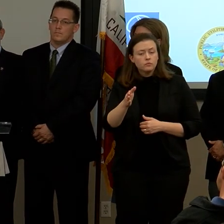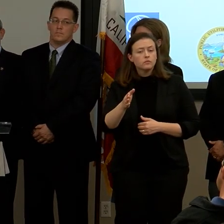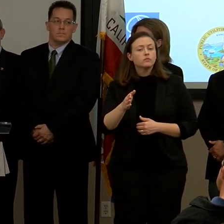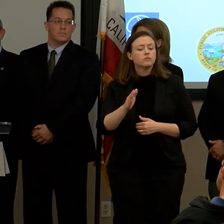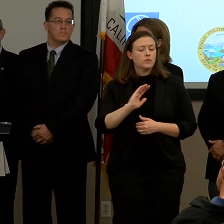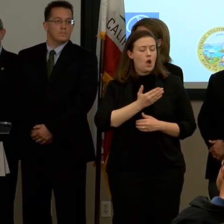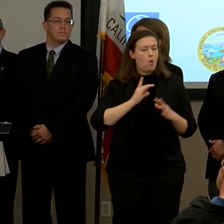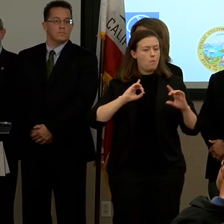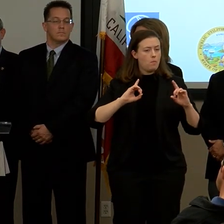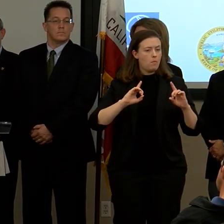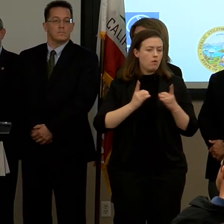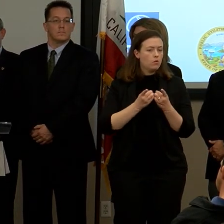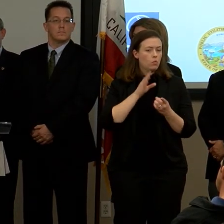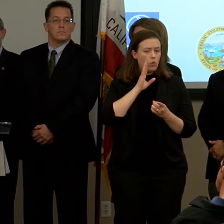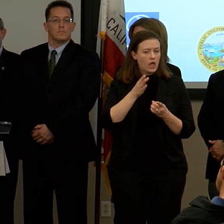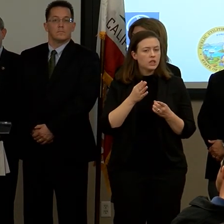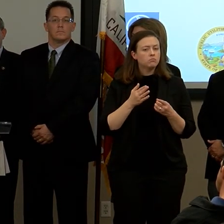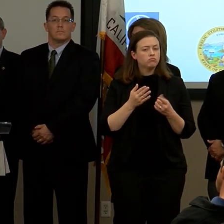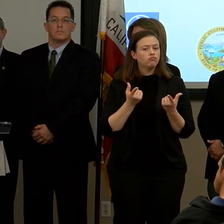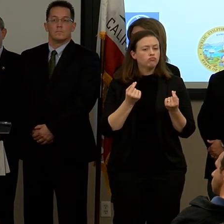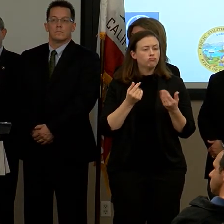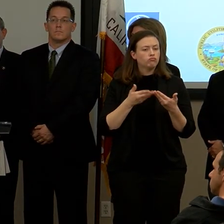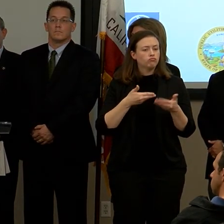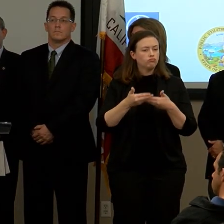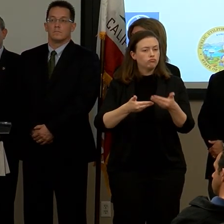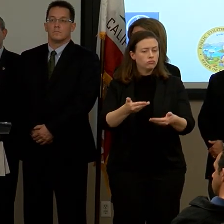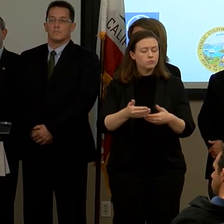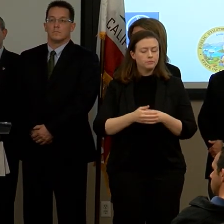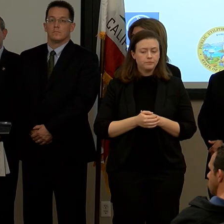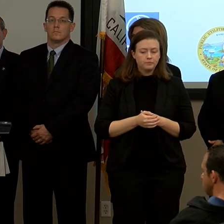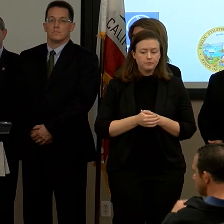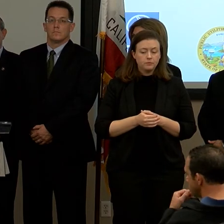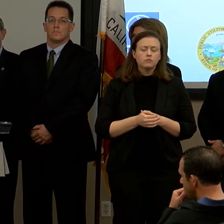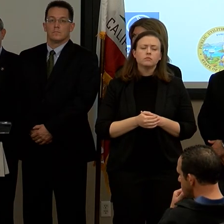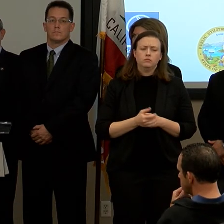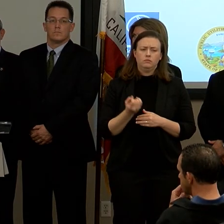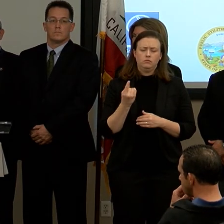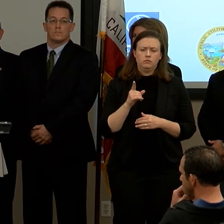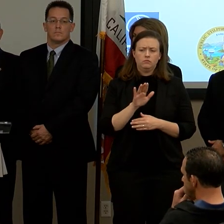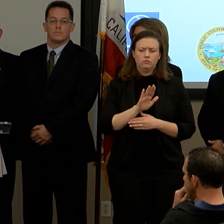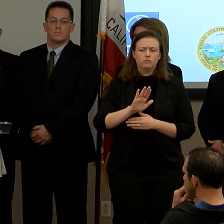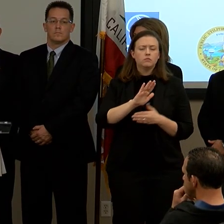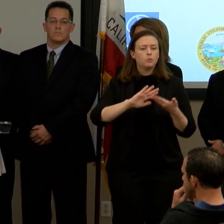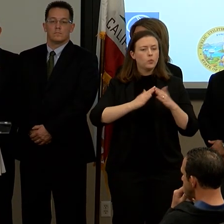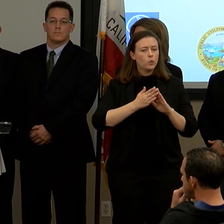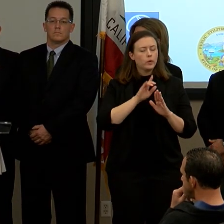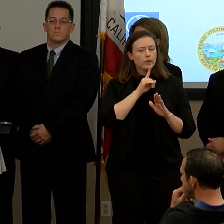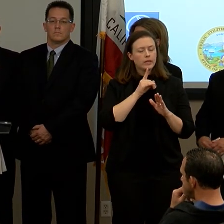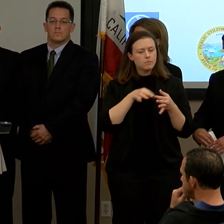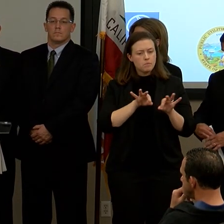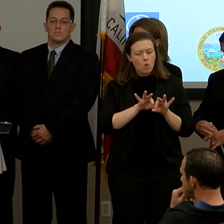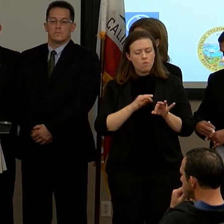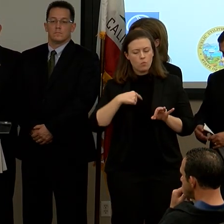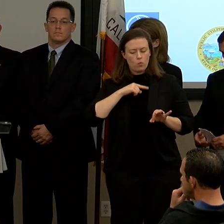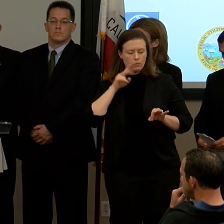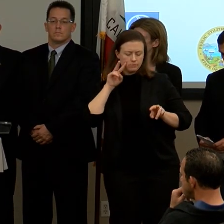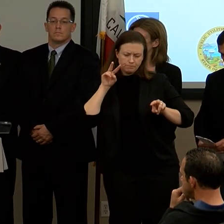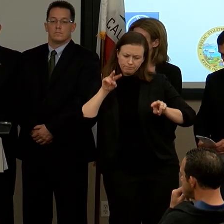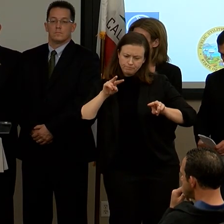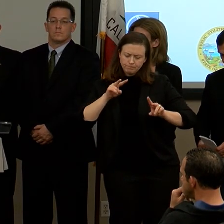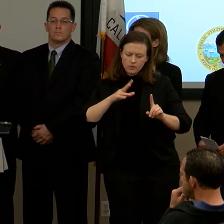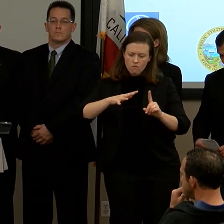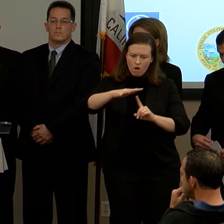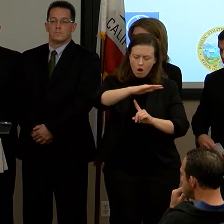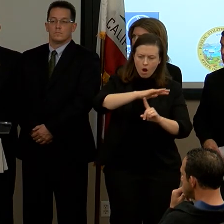that our department will do. We realize that it's very important to the community that we continue to monitor the environment